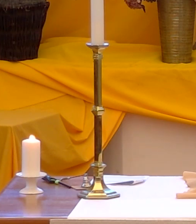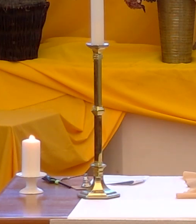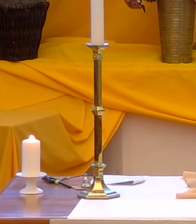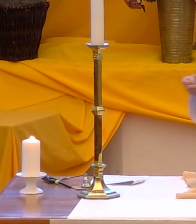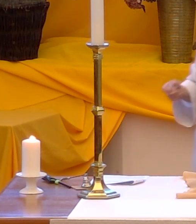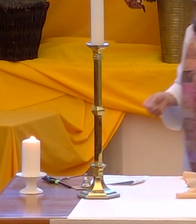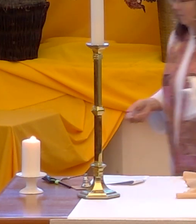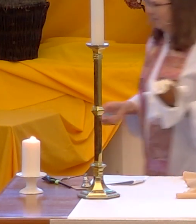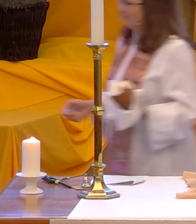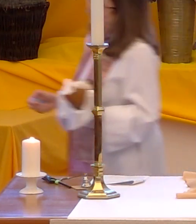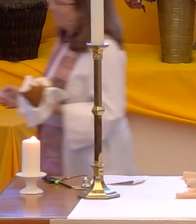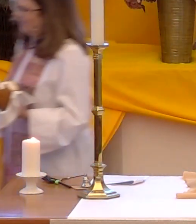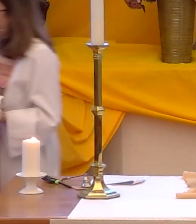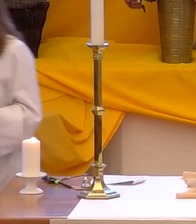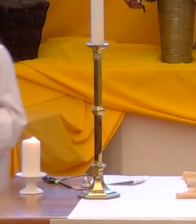sanitizer.